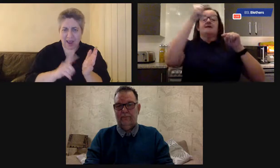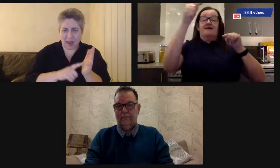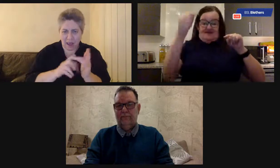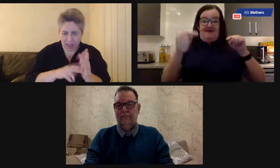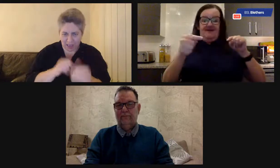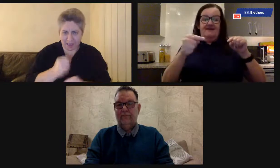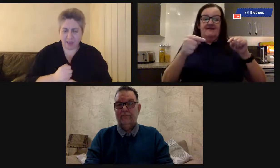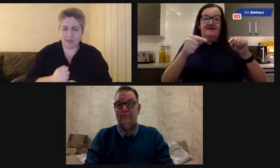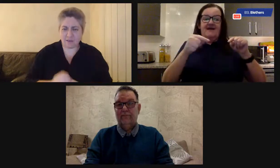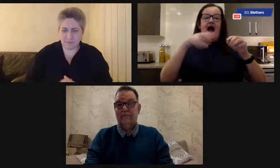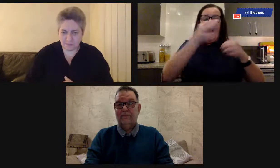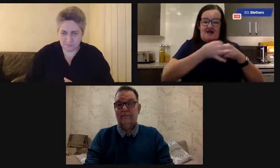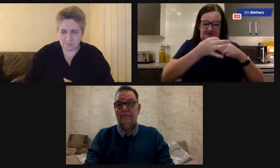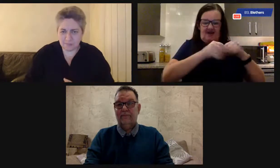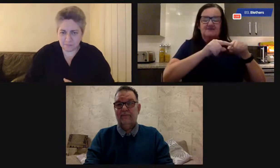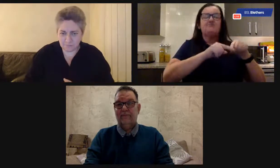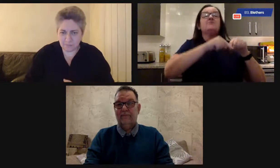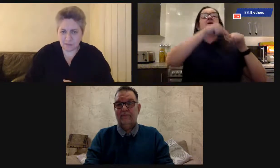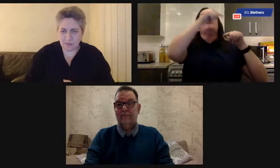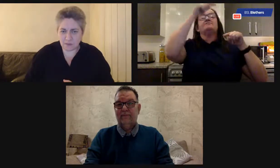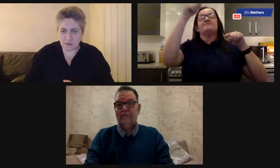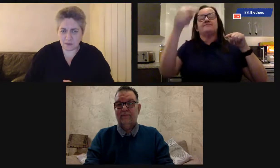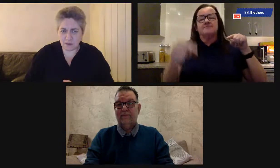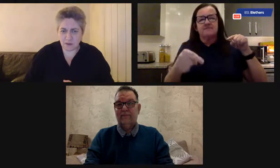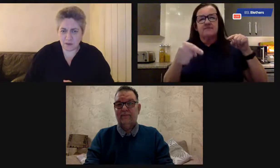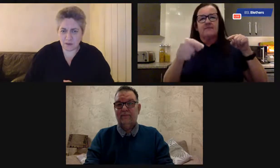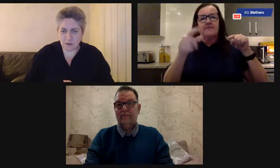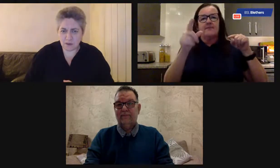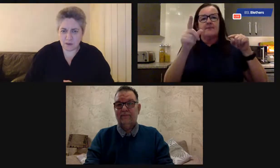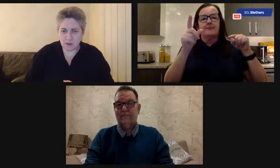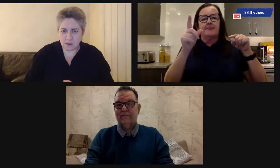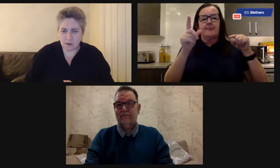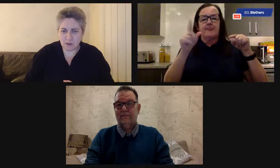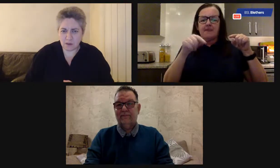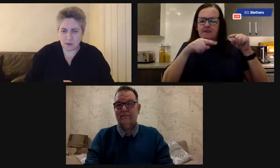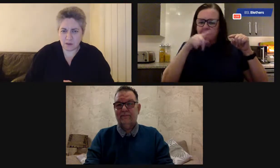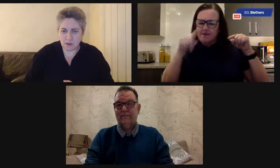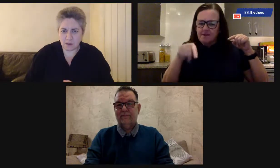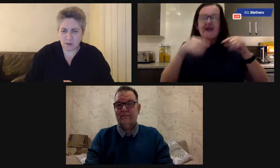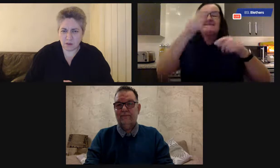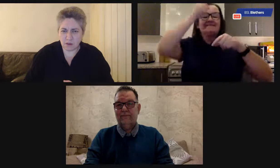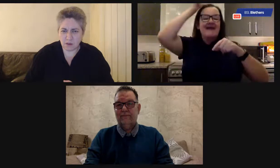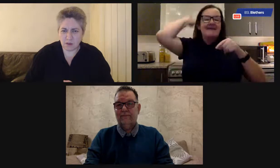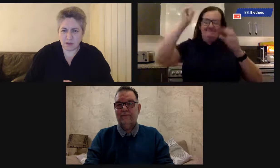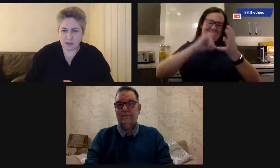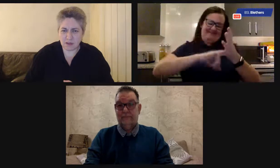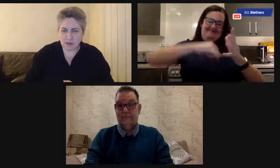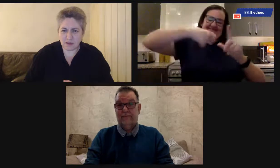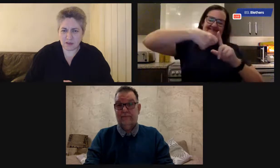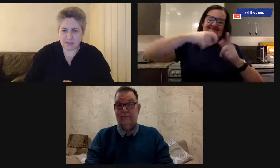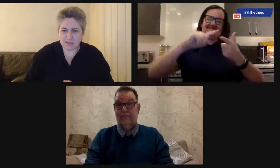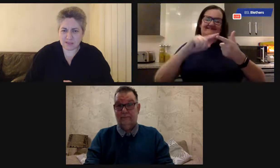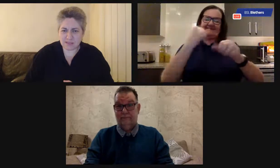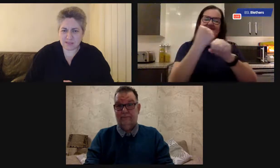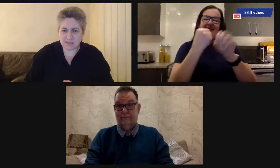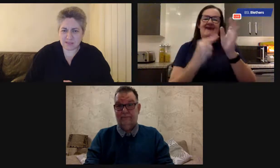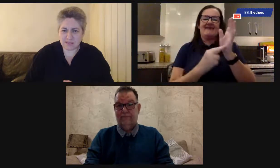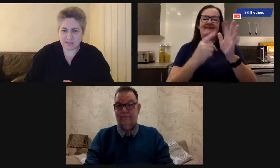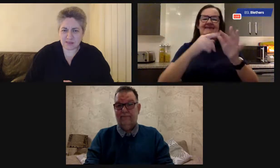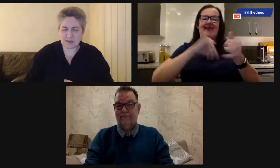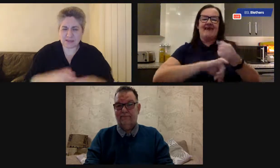I couldn't go to some other places, and